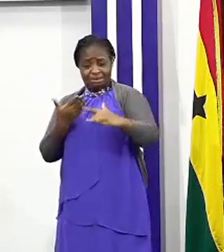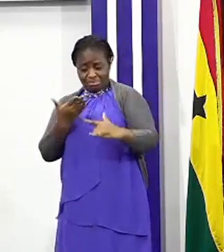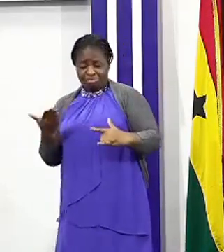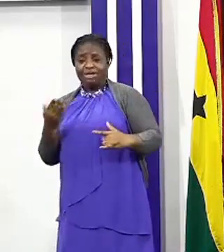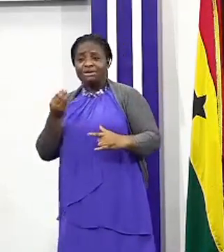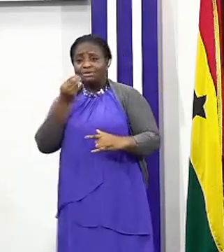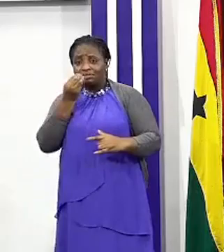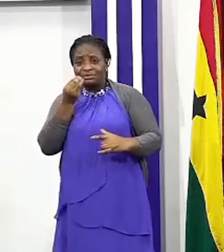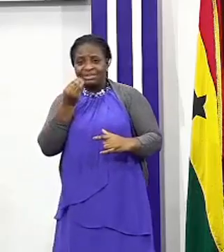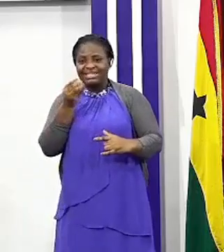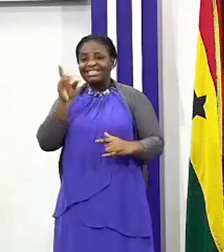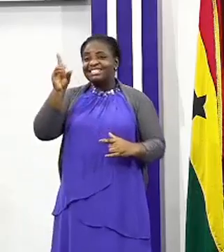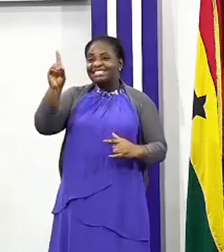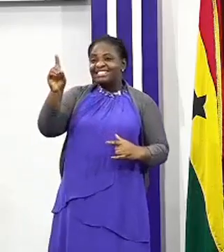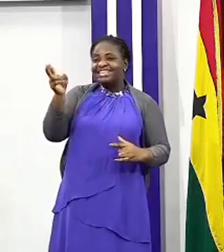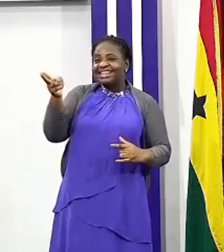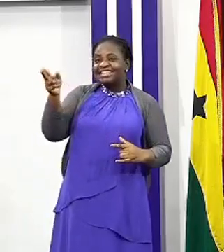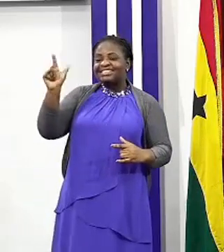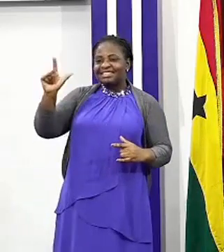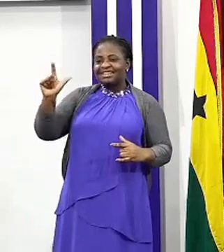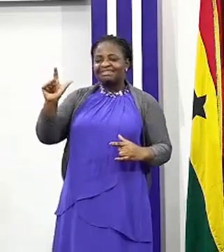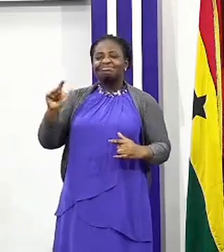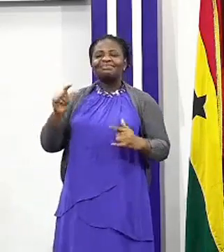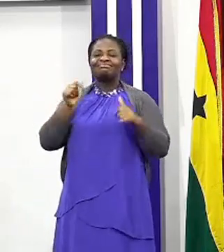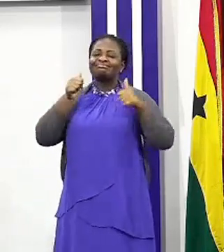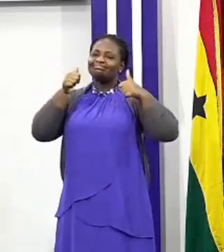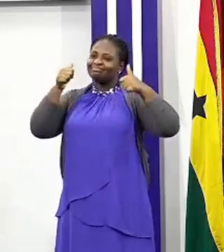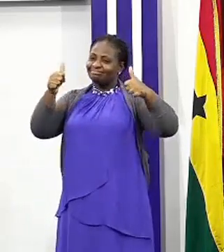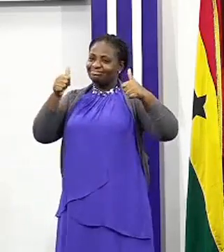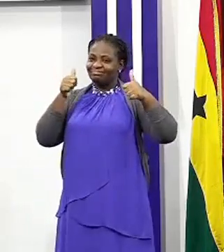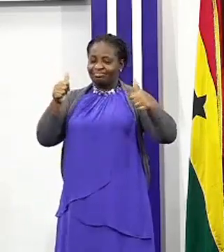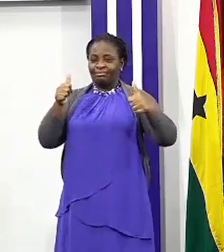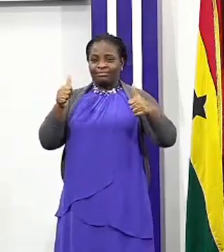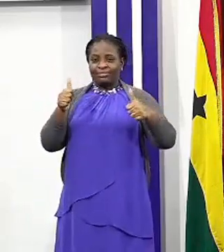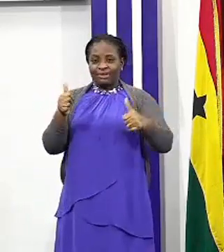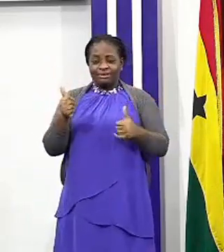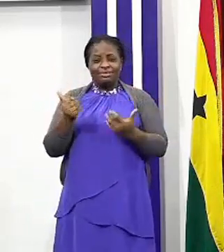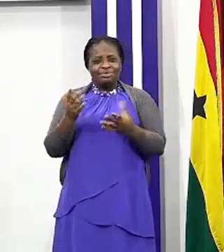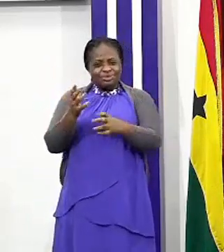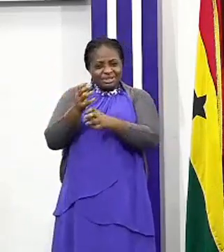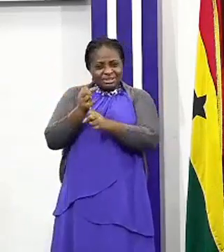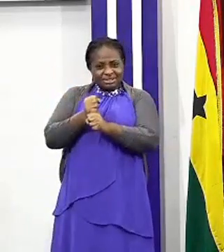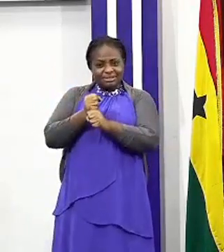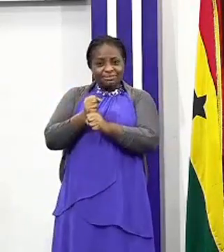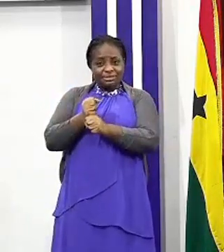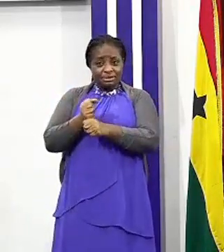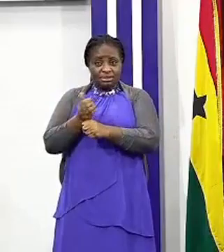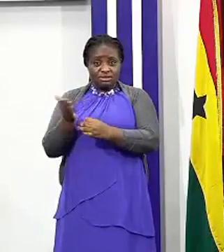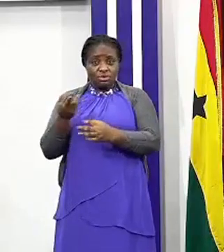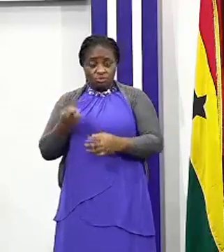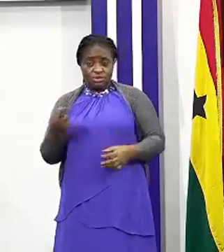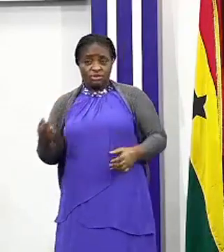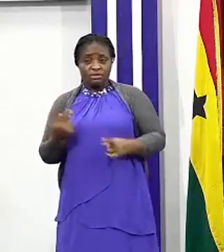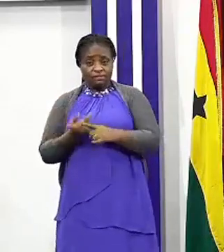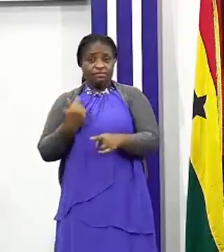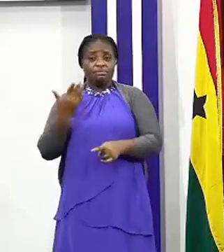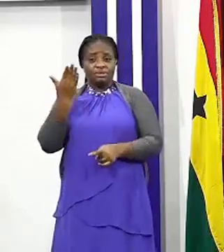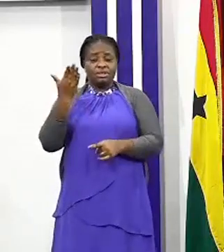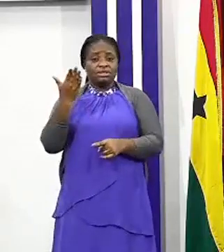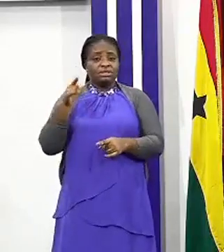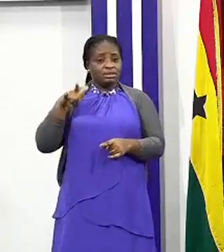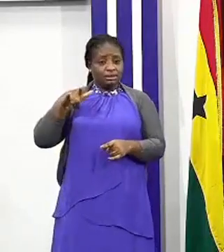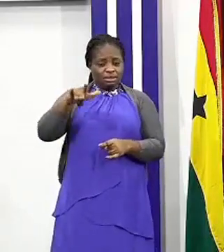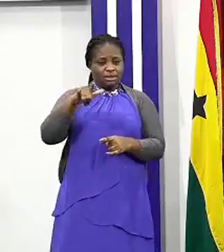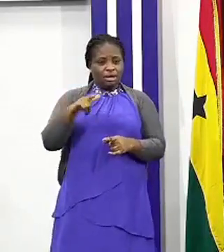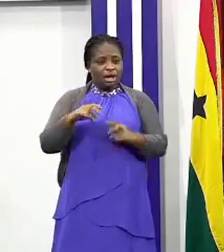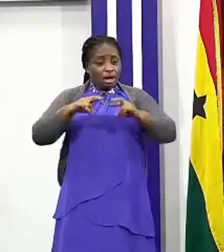have done quite well, and we have received resources through these particular airlines. Also, don't forget, we are